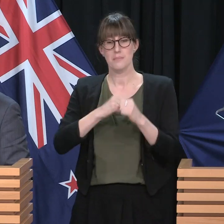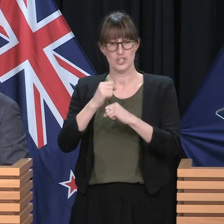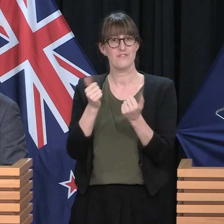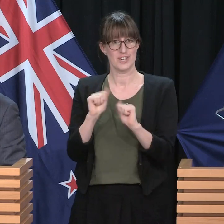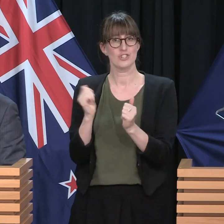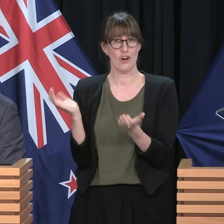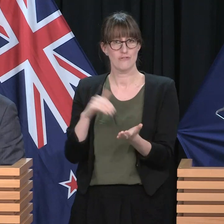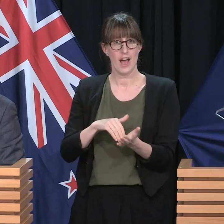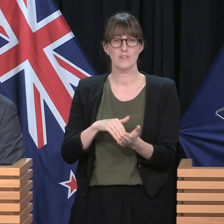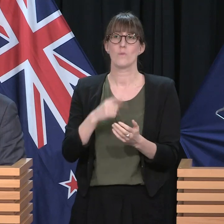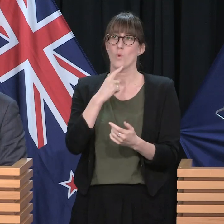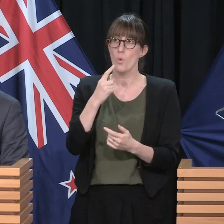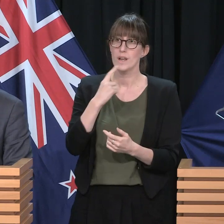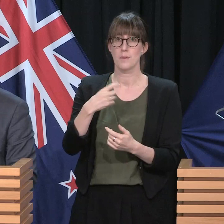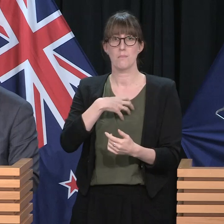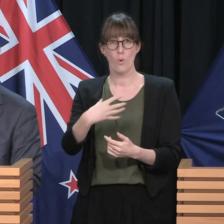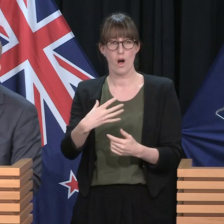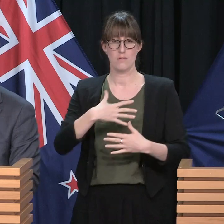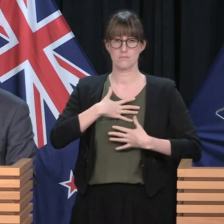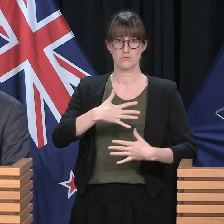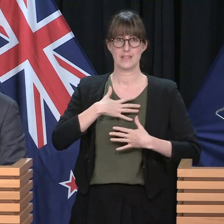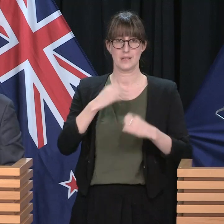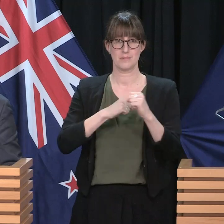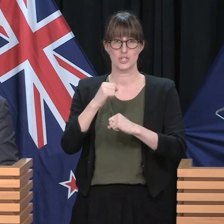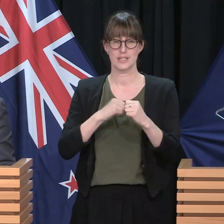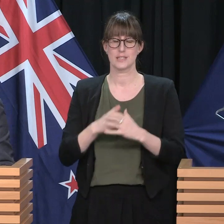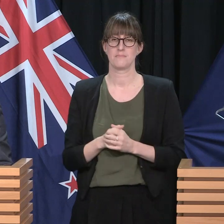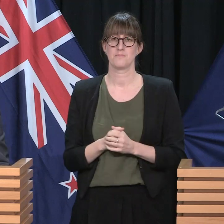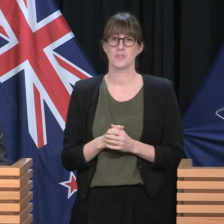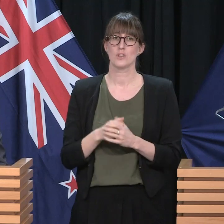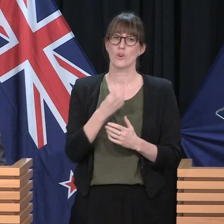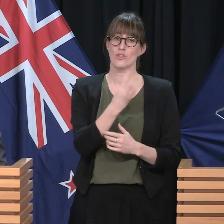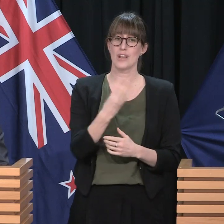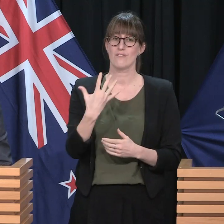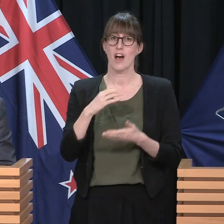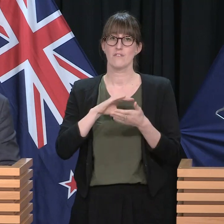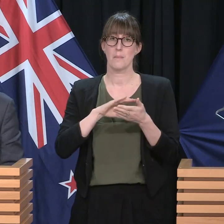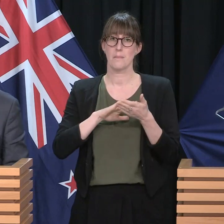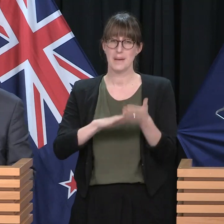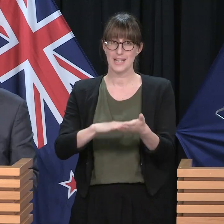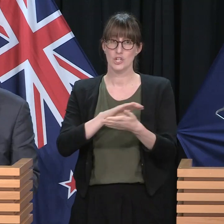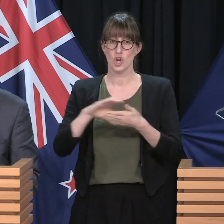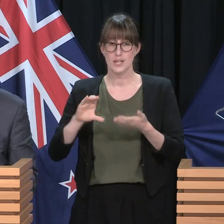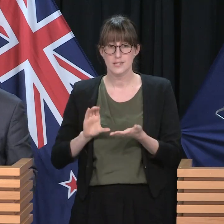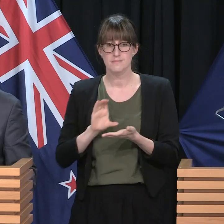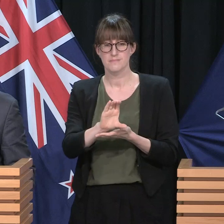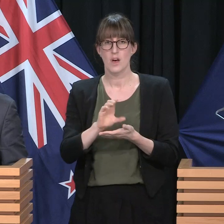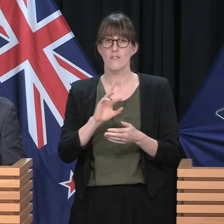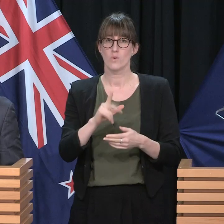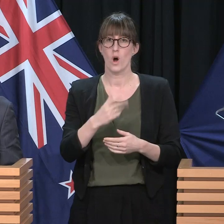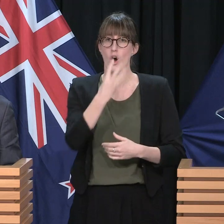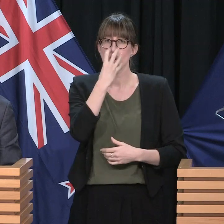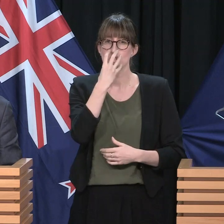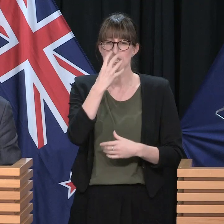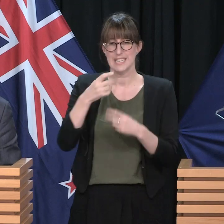right infrastructure to support it. So $35 million will be used to purchase more oxygen supplies and the necessary gear to ensure that